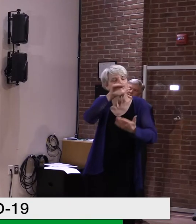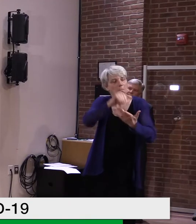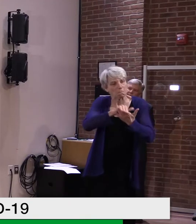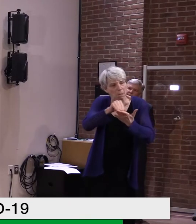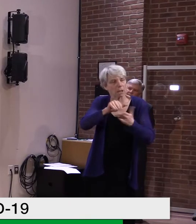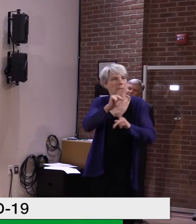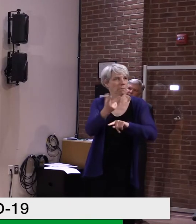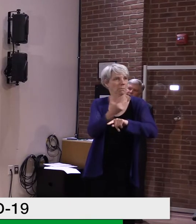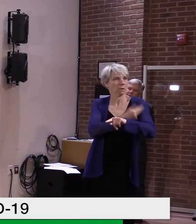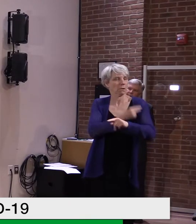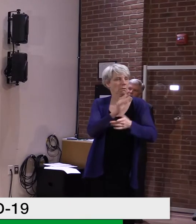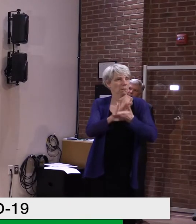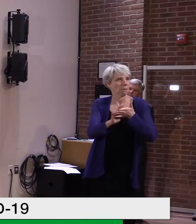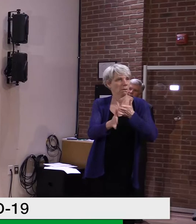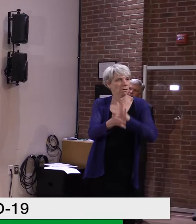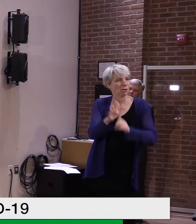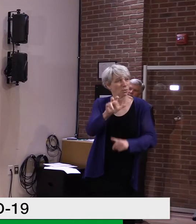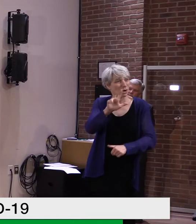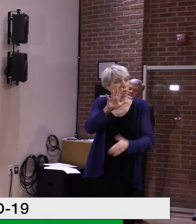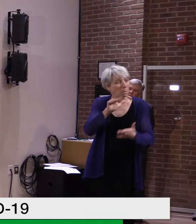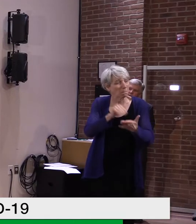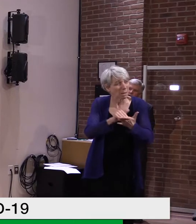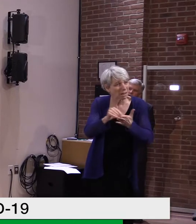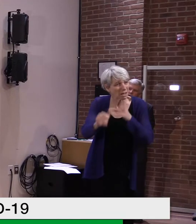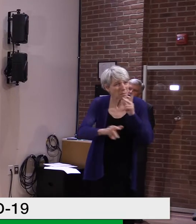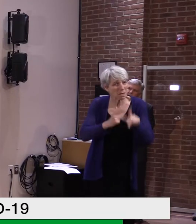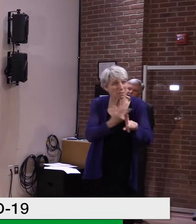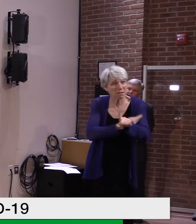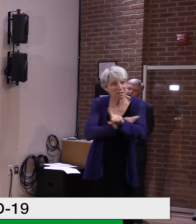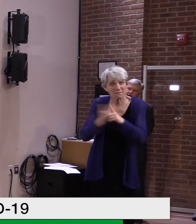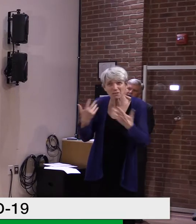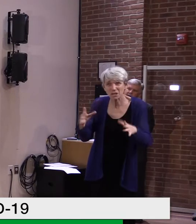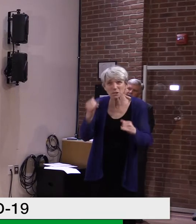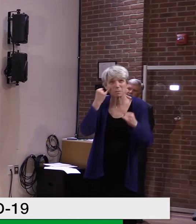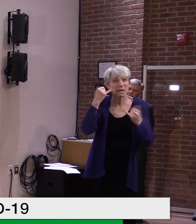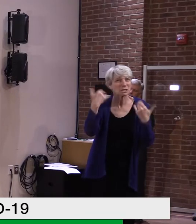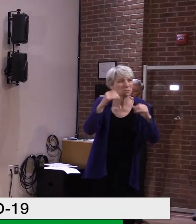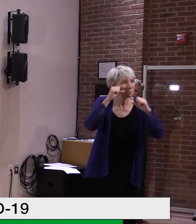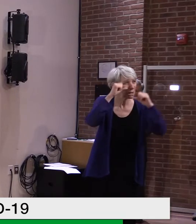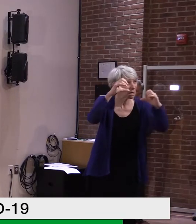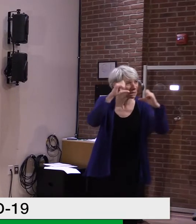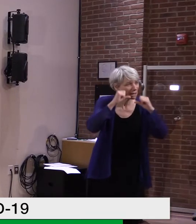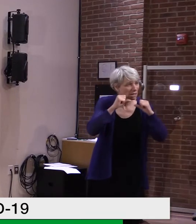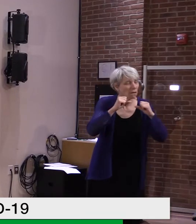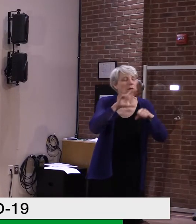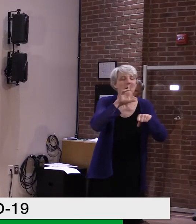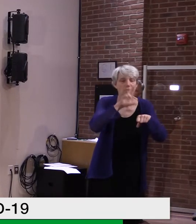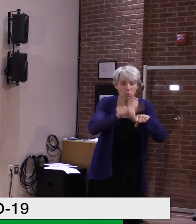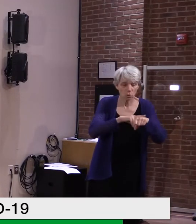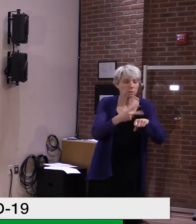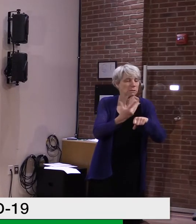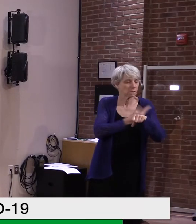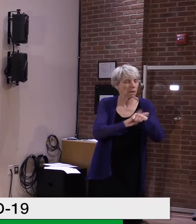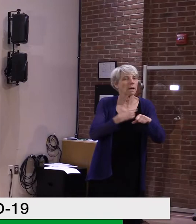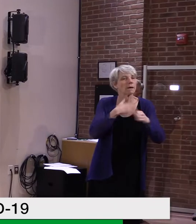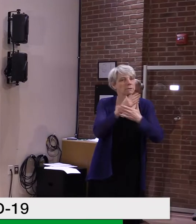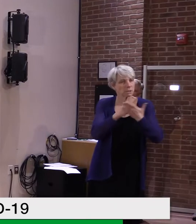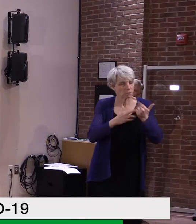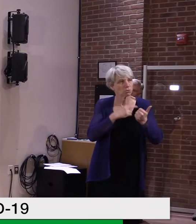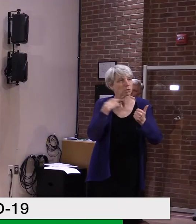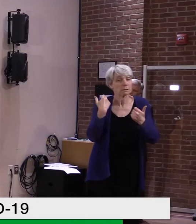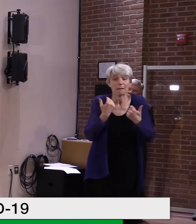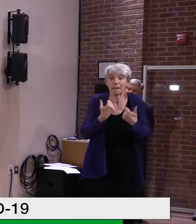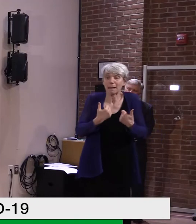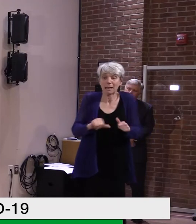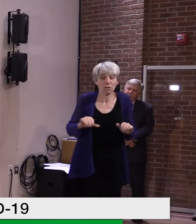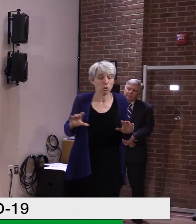mark, which is remarkable. So again, there is risk in everything that we do, and I'm sure there's some risk here as